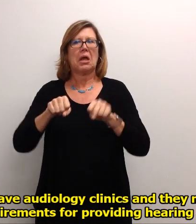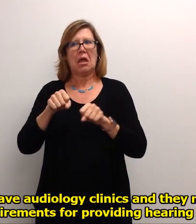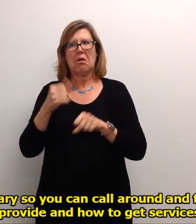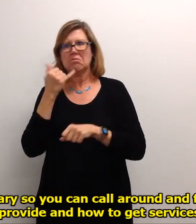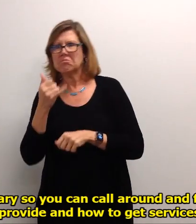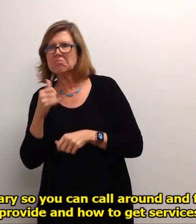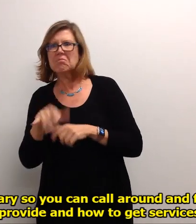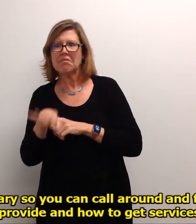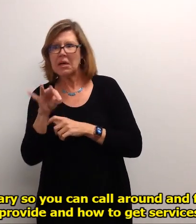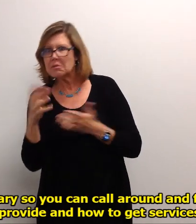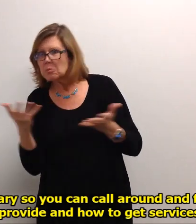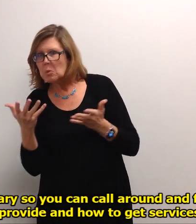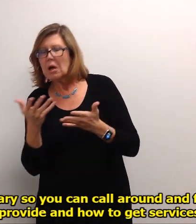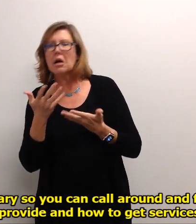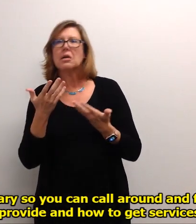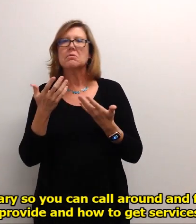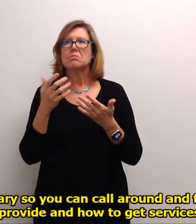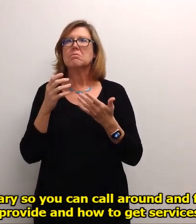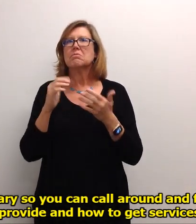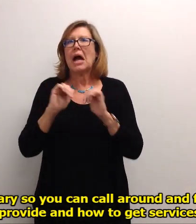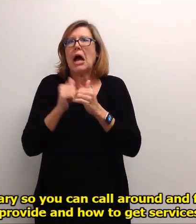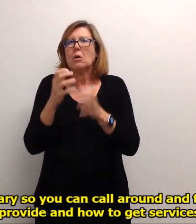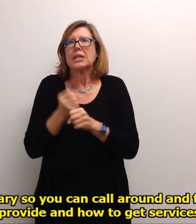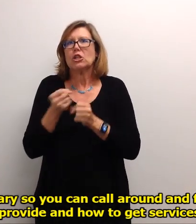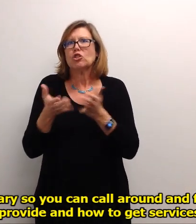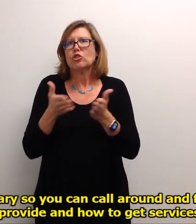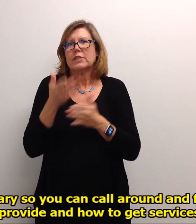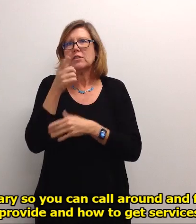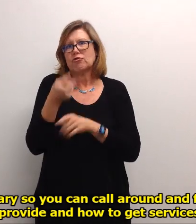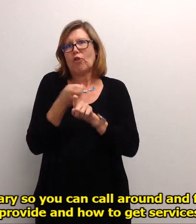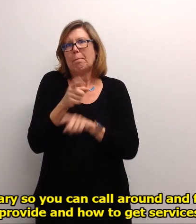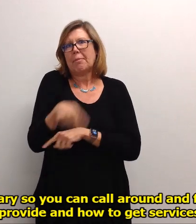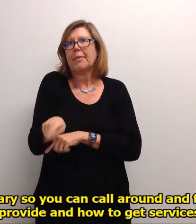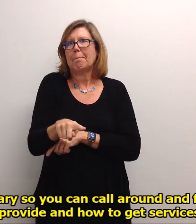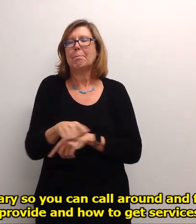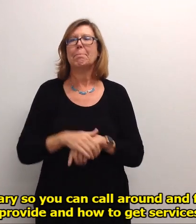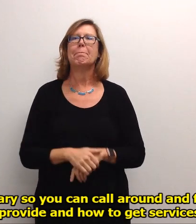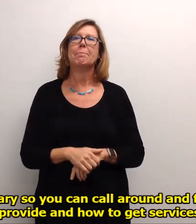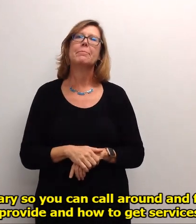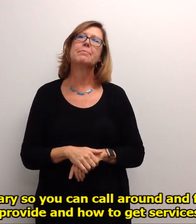aids, so those might vary, so you can call around and find out what they provide and how to get services.